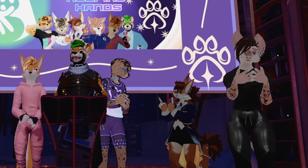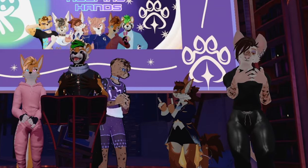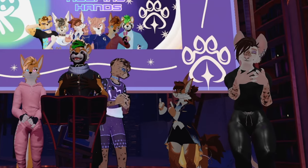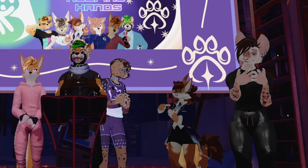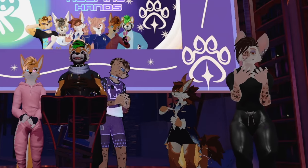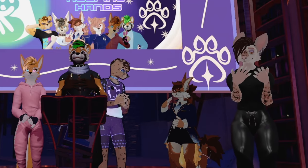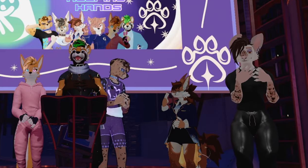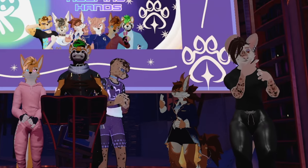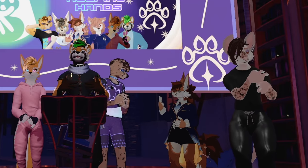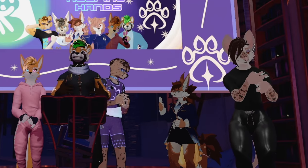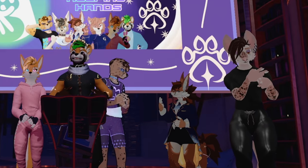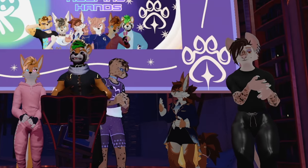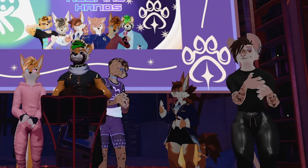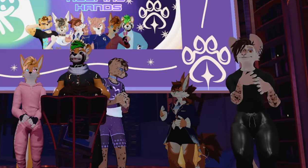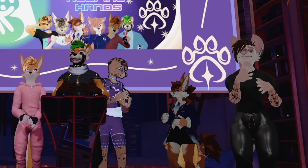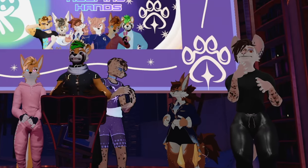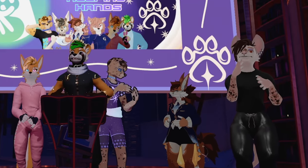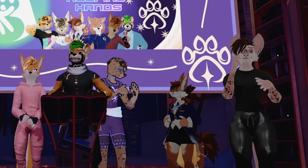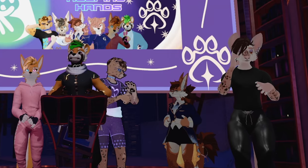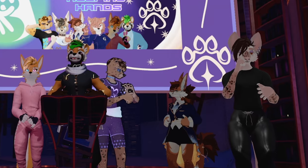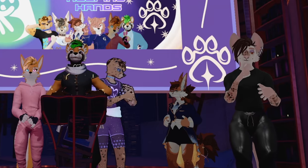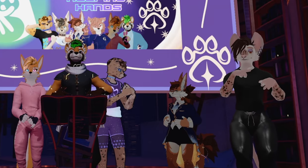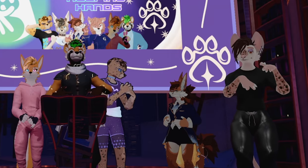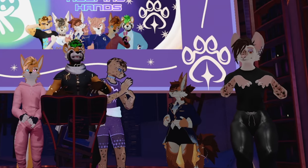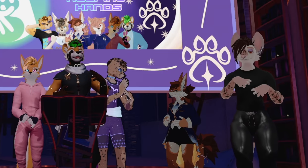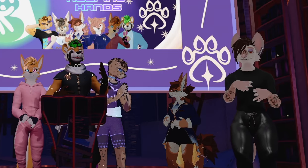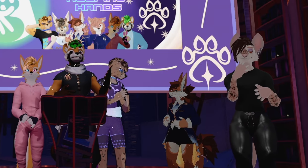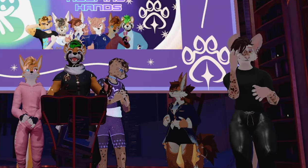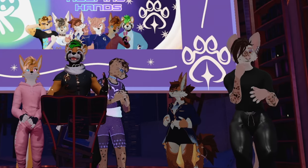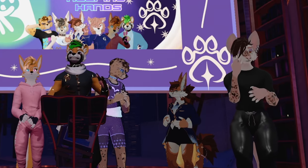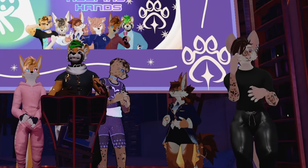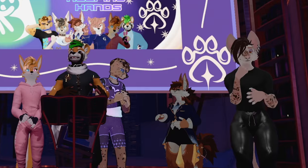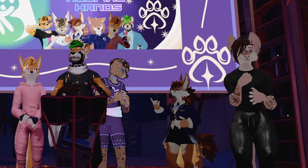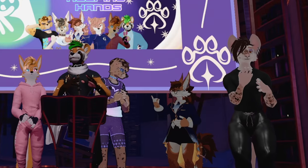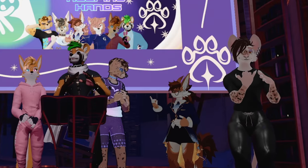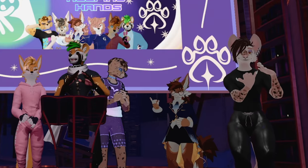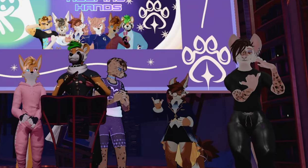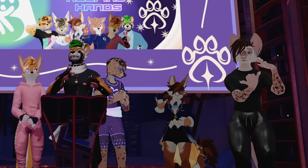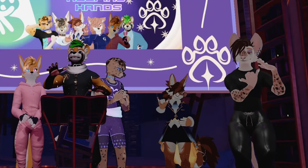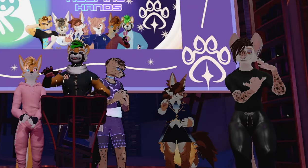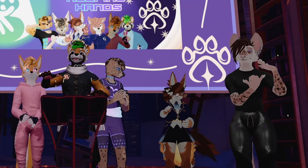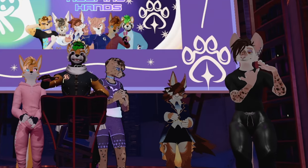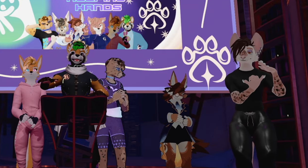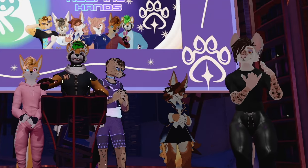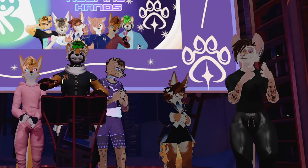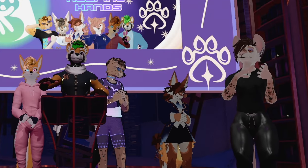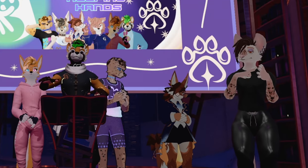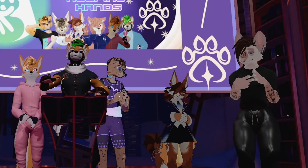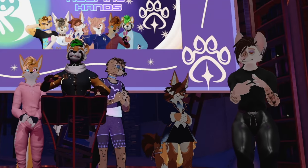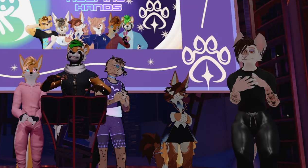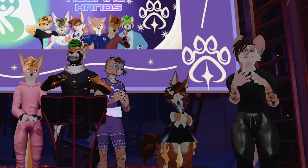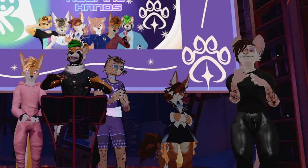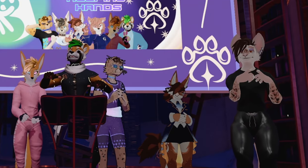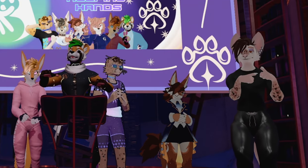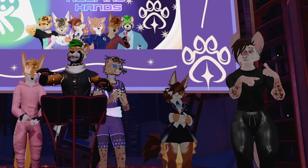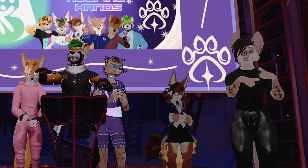had a lot of isolation and language deprivation. So signs develop very separately from each other and then grow